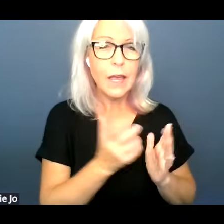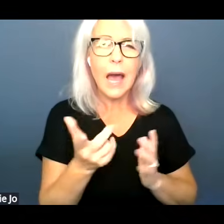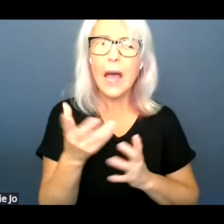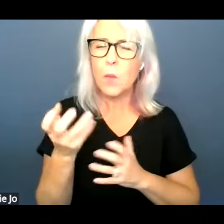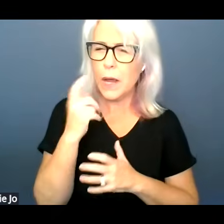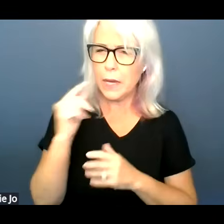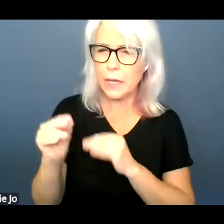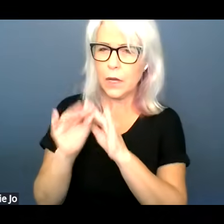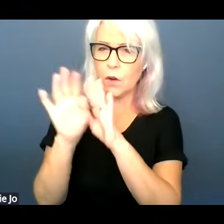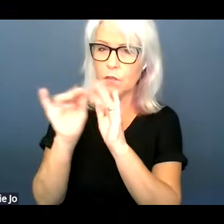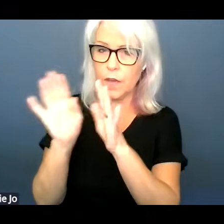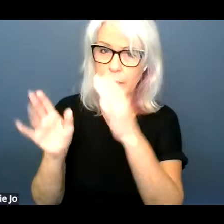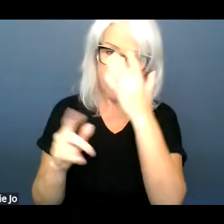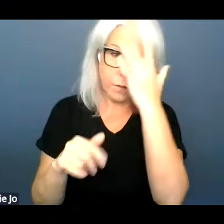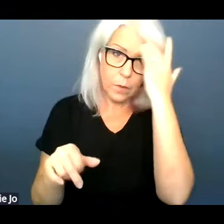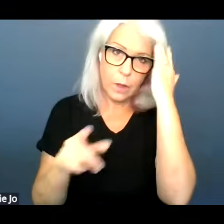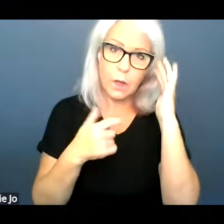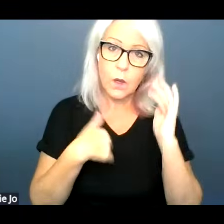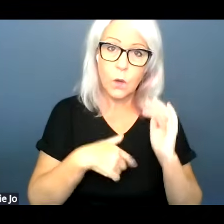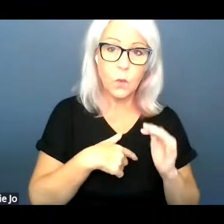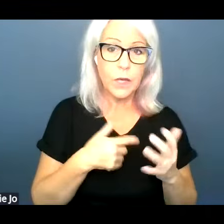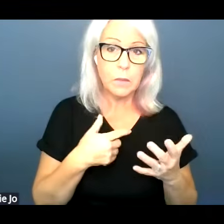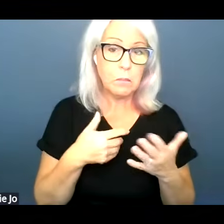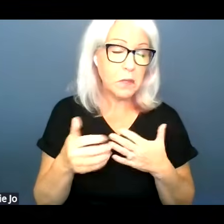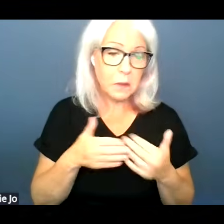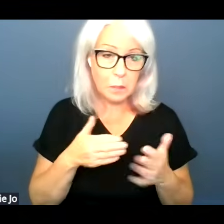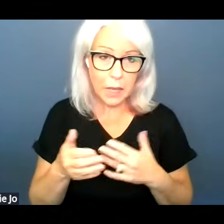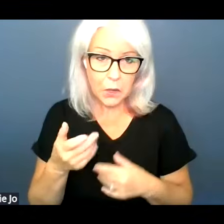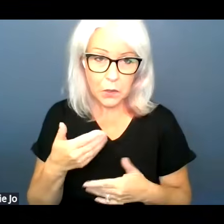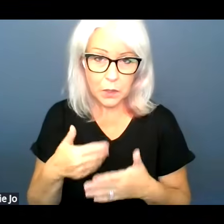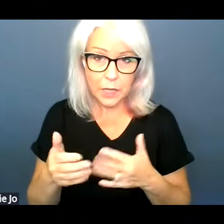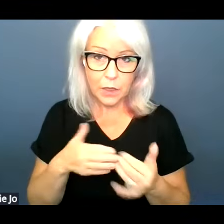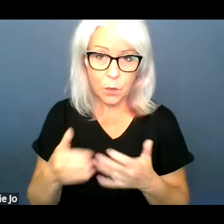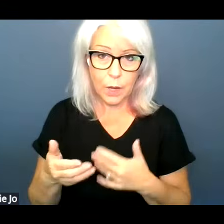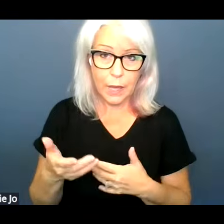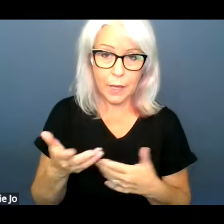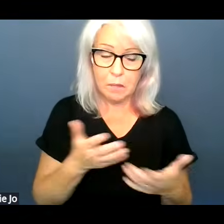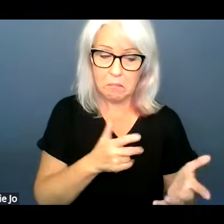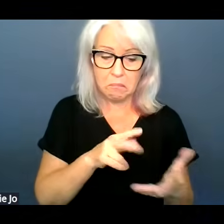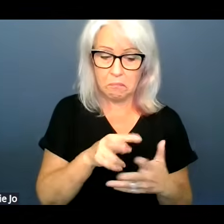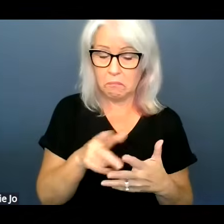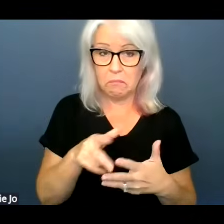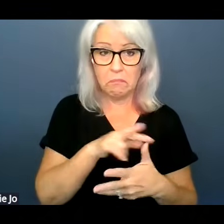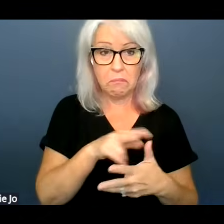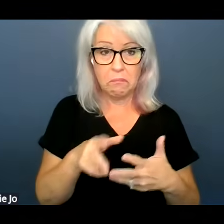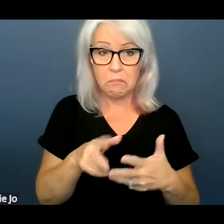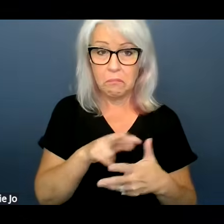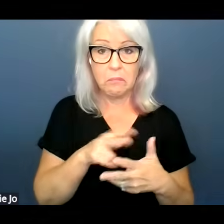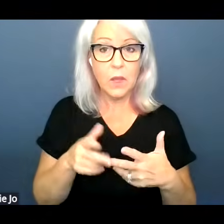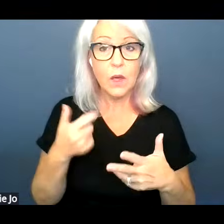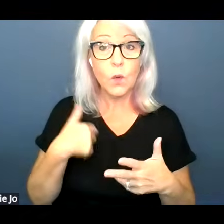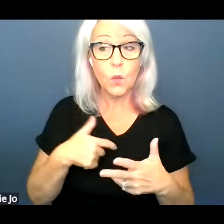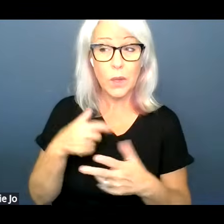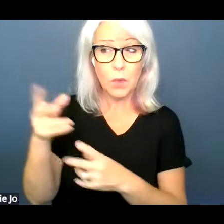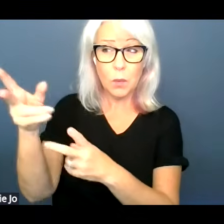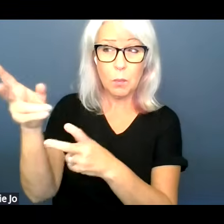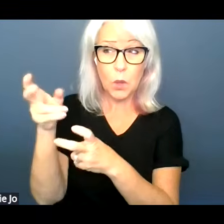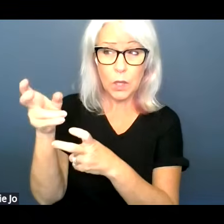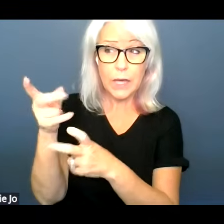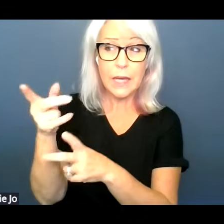we are agnostic as to either. We're agnostic as to either. I believe Right, we were but- taking the language from